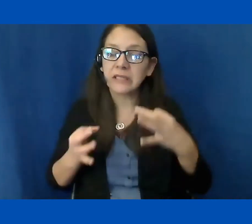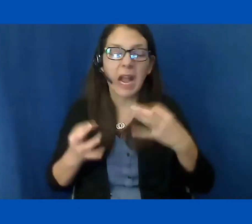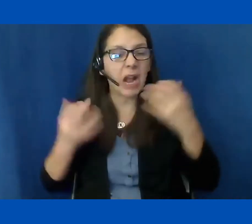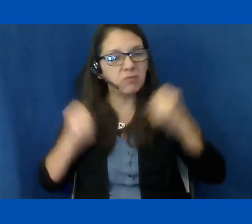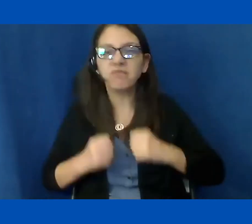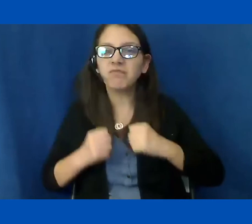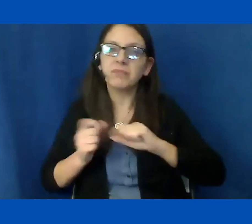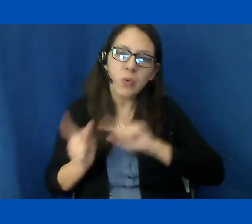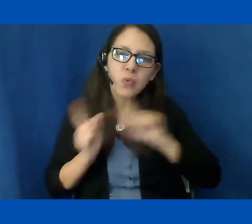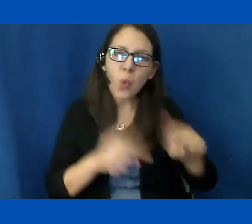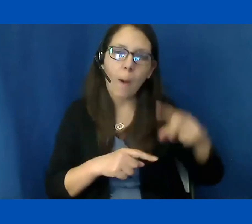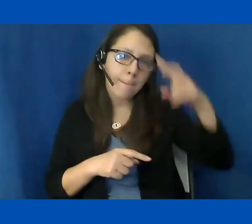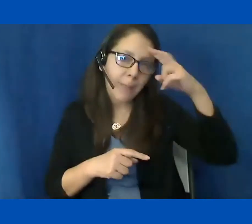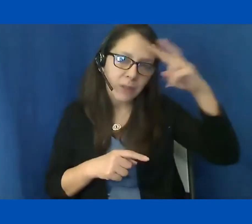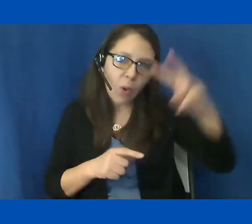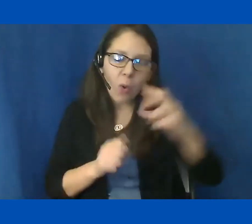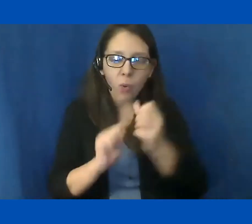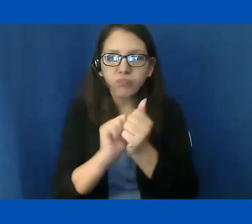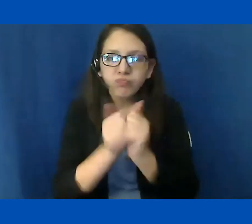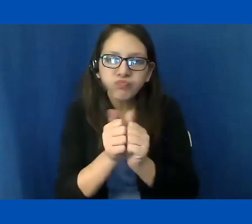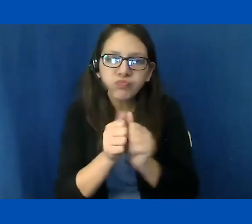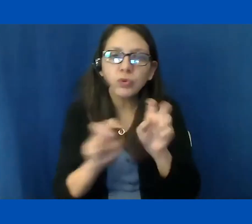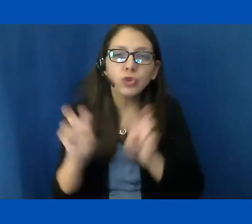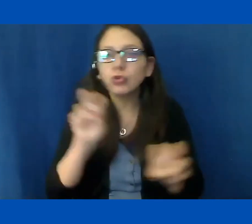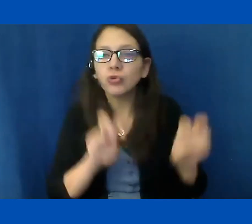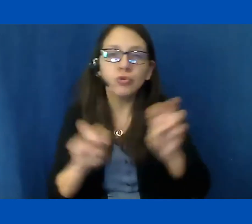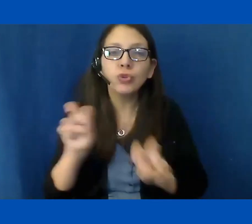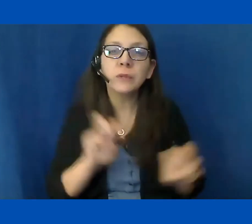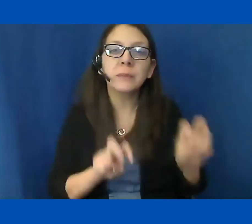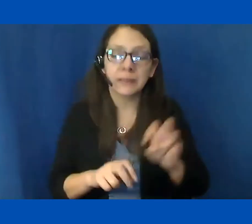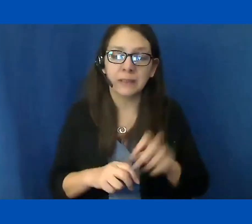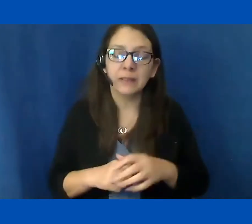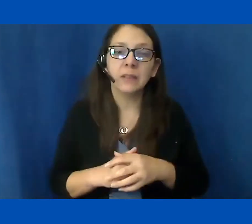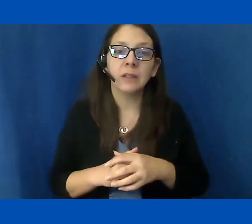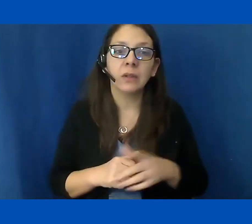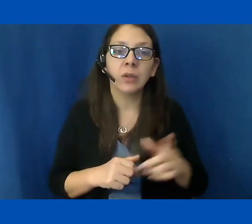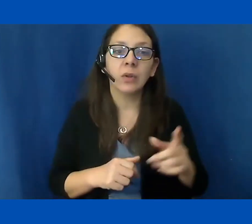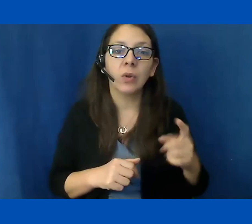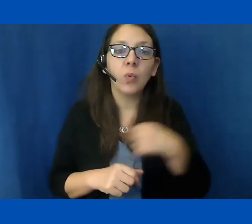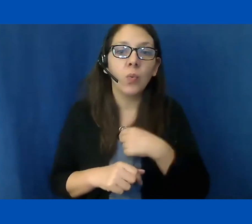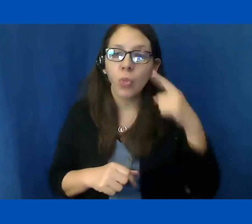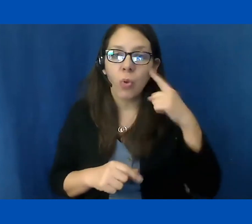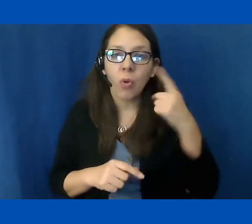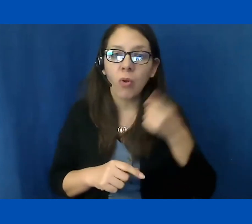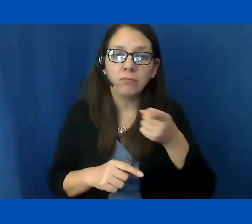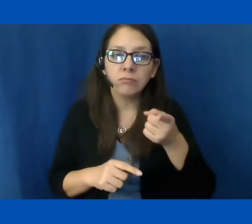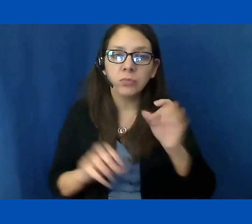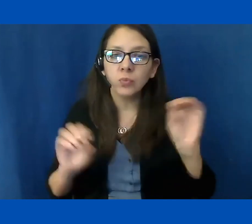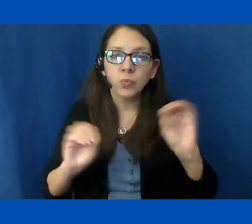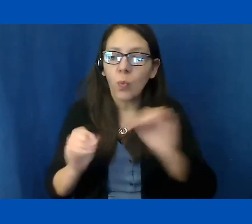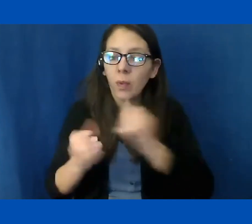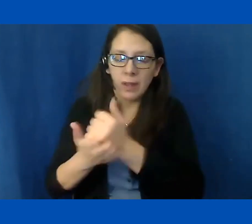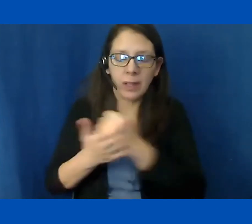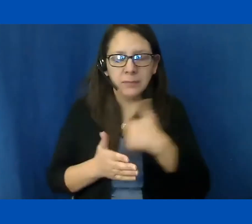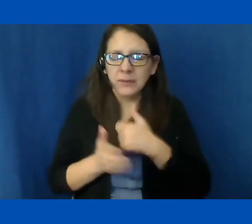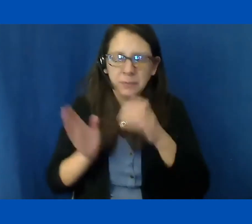that we thought of. Nobody had helped us with like making the arrangements or getting